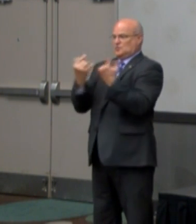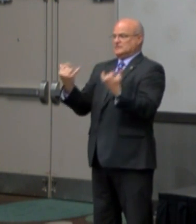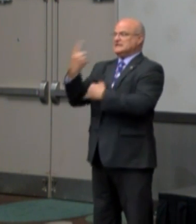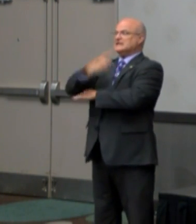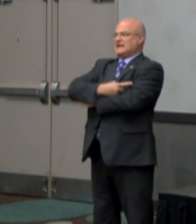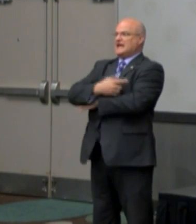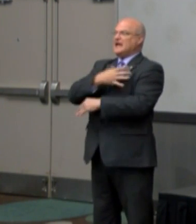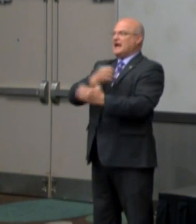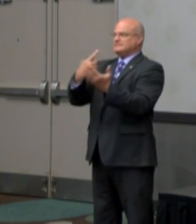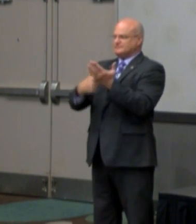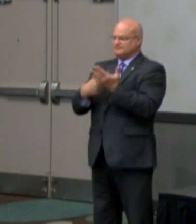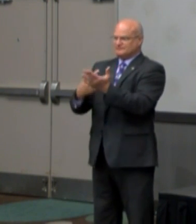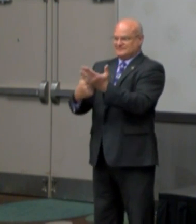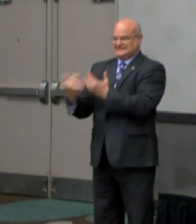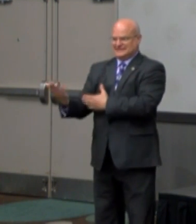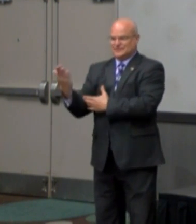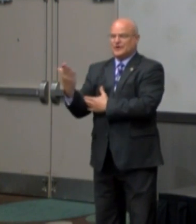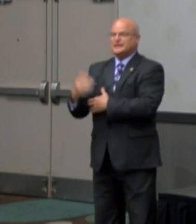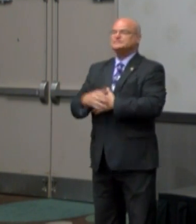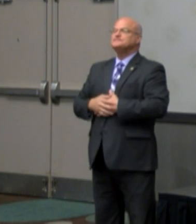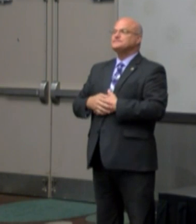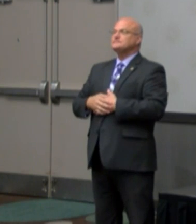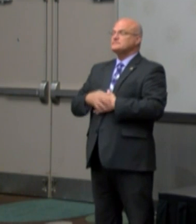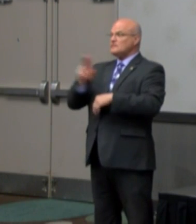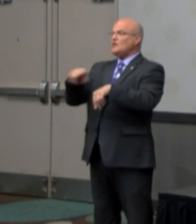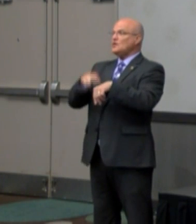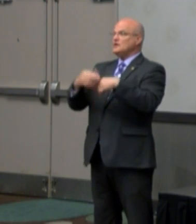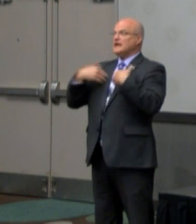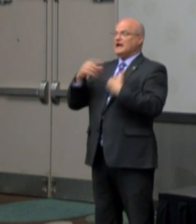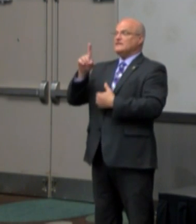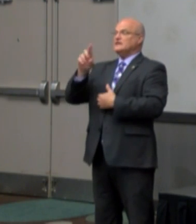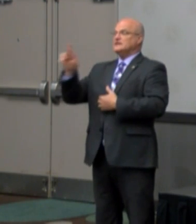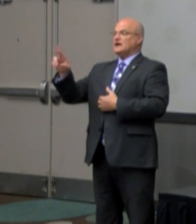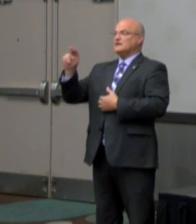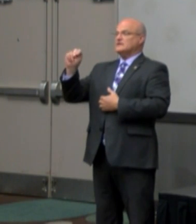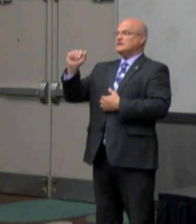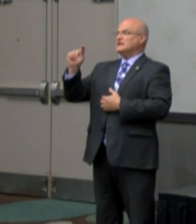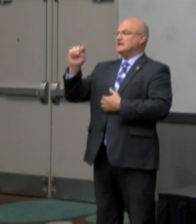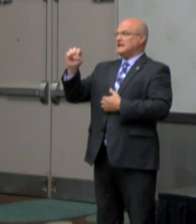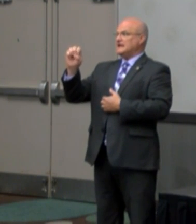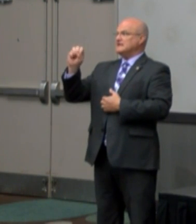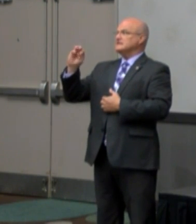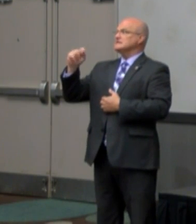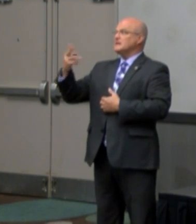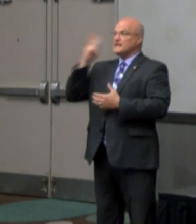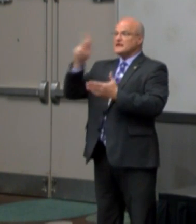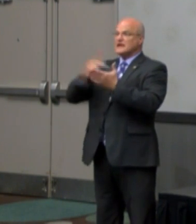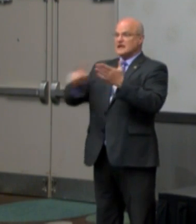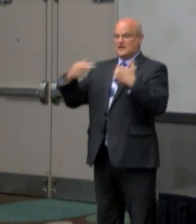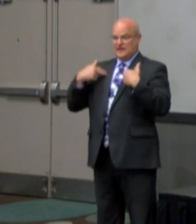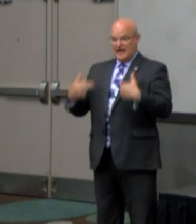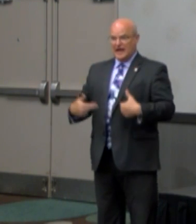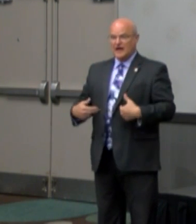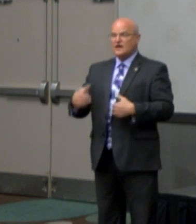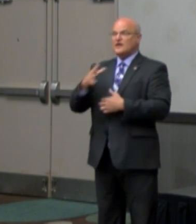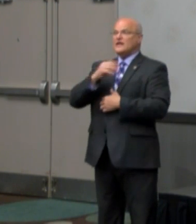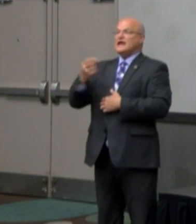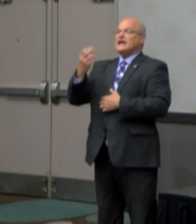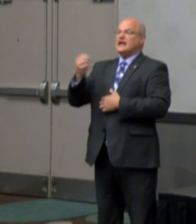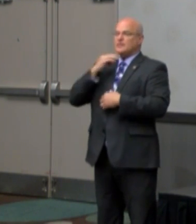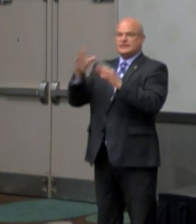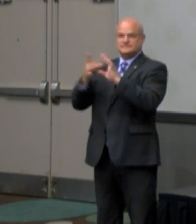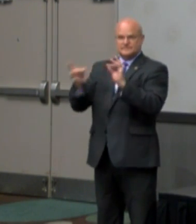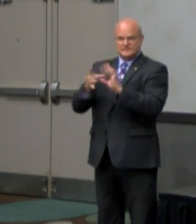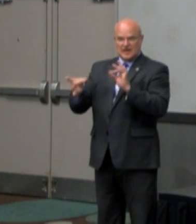and the conversation earlier. Of course, I'm joined by Dr. Nate Smith, our Secretary of Health, and he'll be